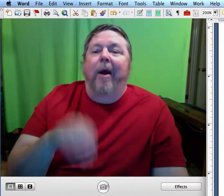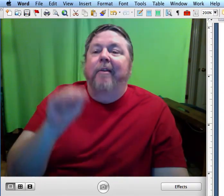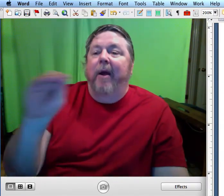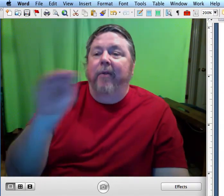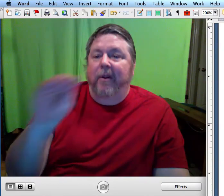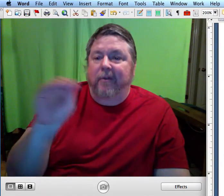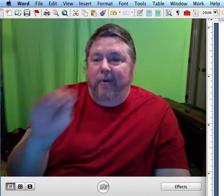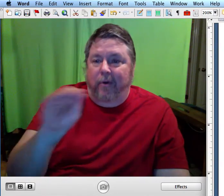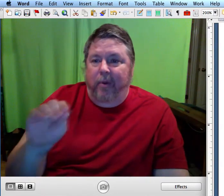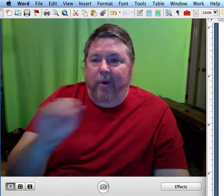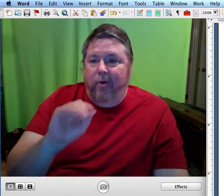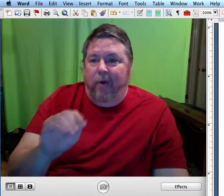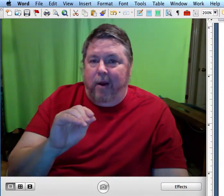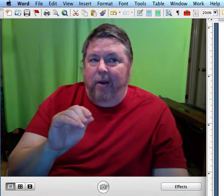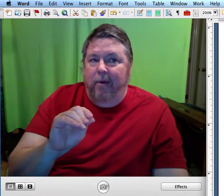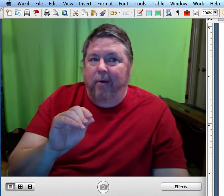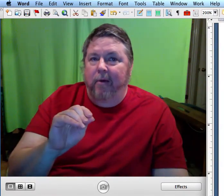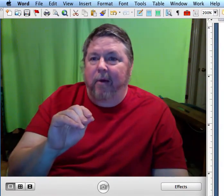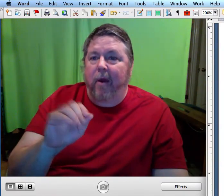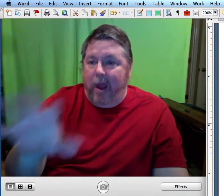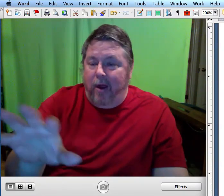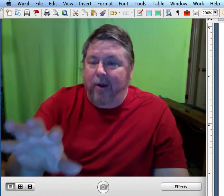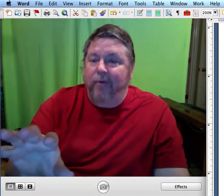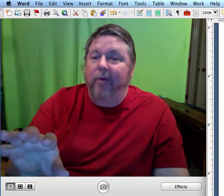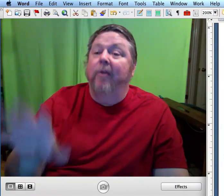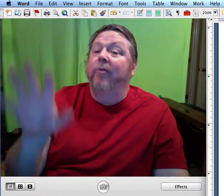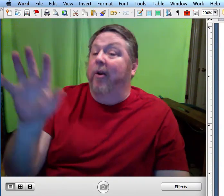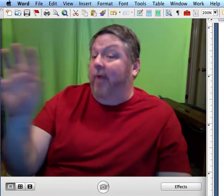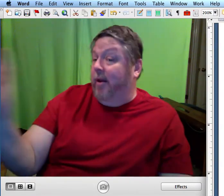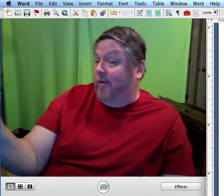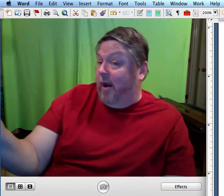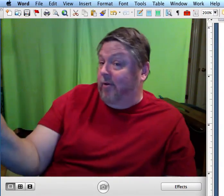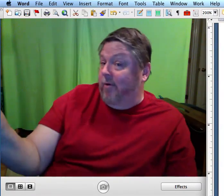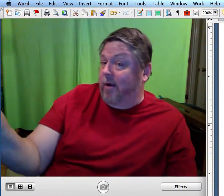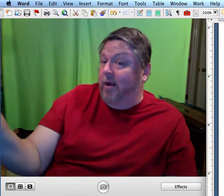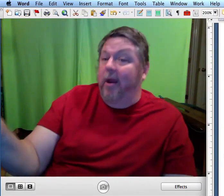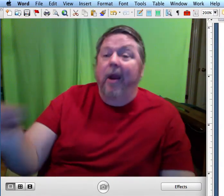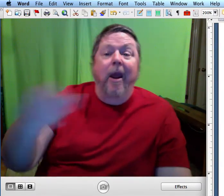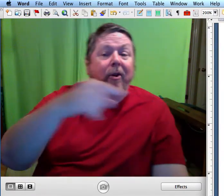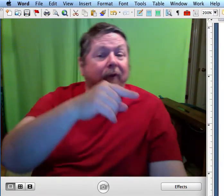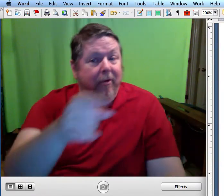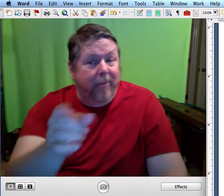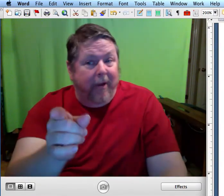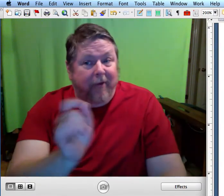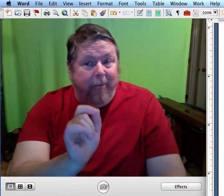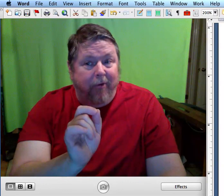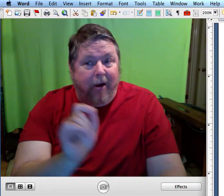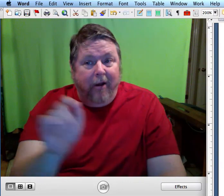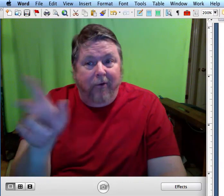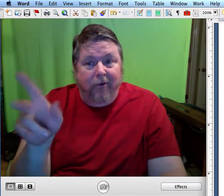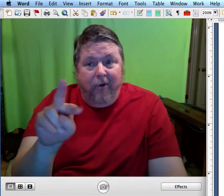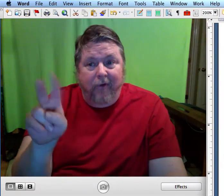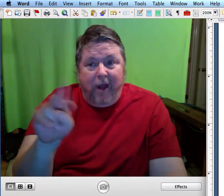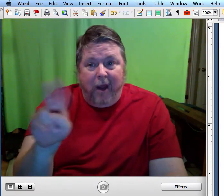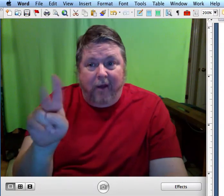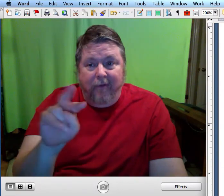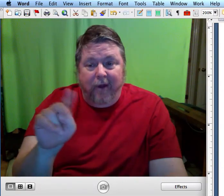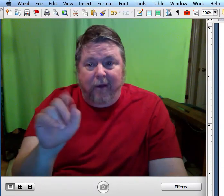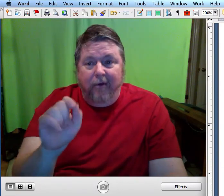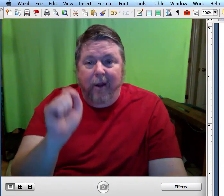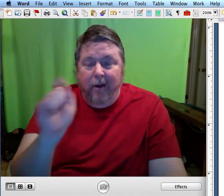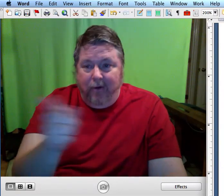know, I spelled this term correctly. Okay, I'll give you that you generated the signs correctly and you fingerspelled something correctly. Those are 2 different kinds